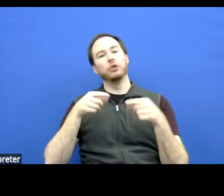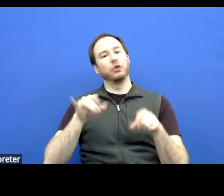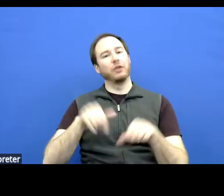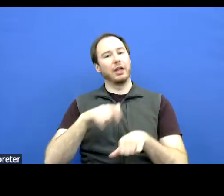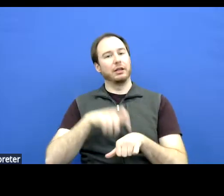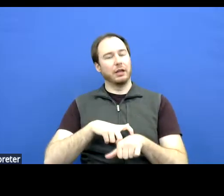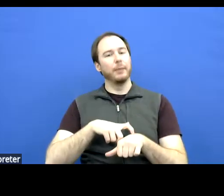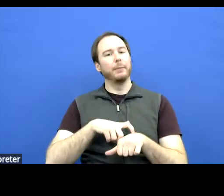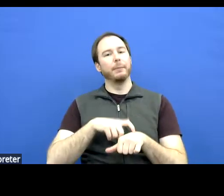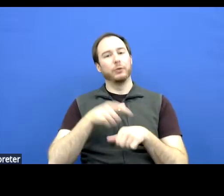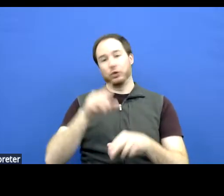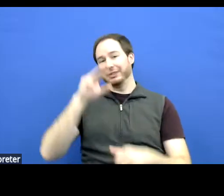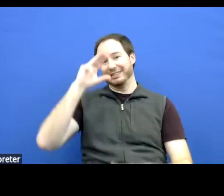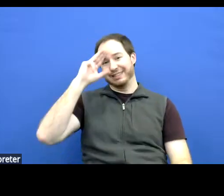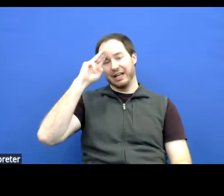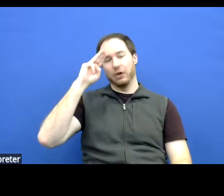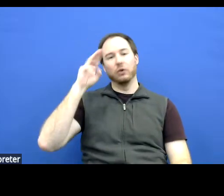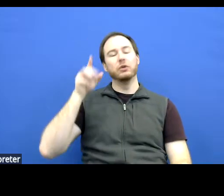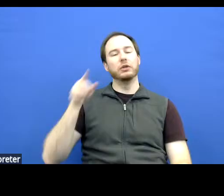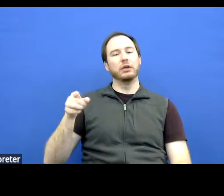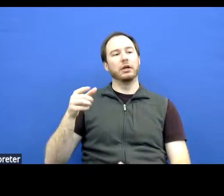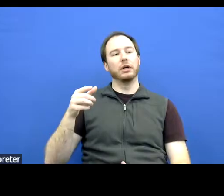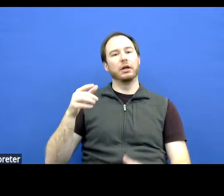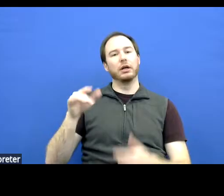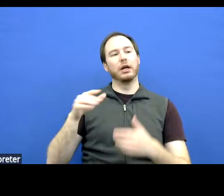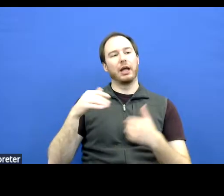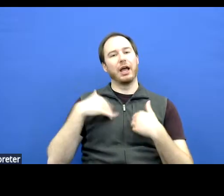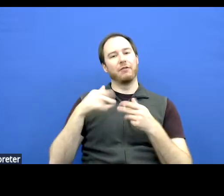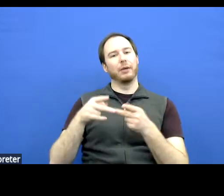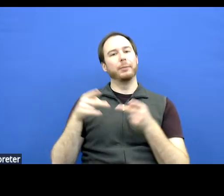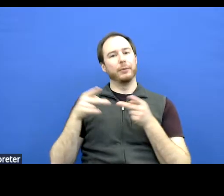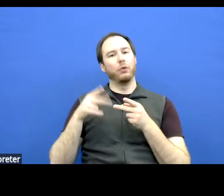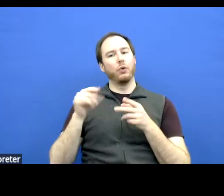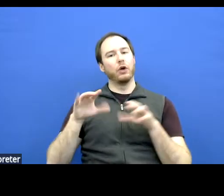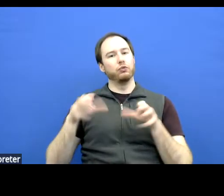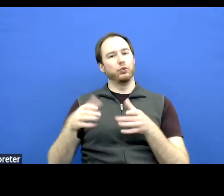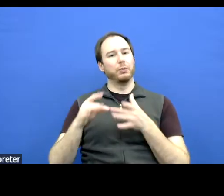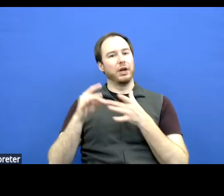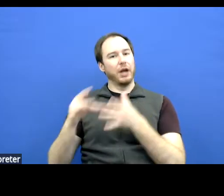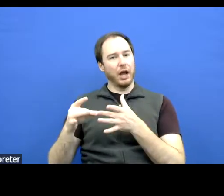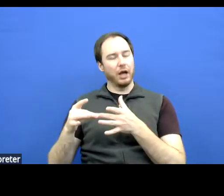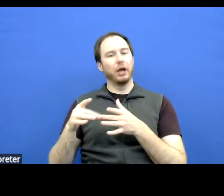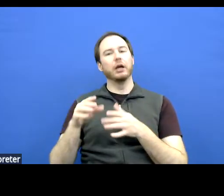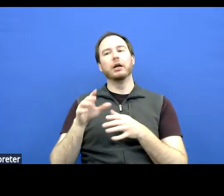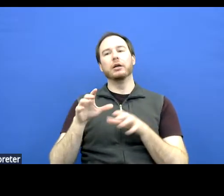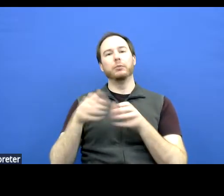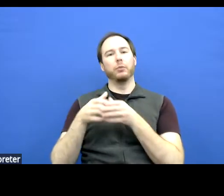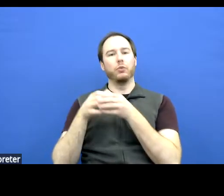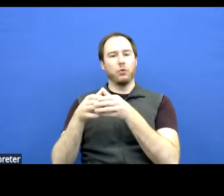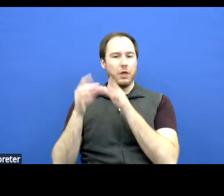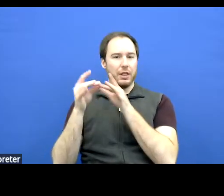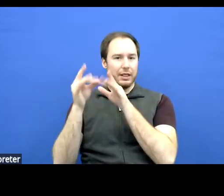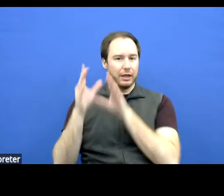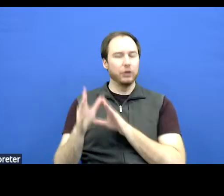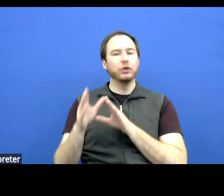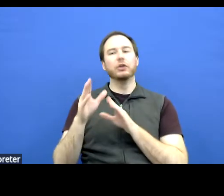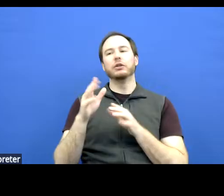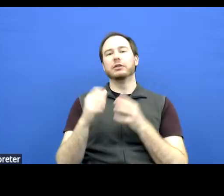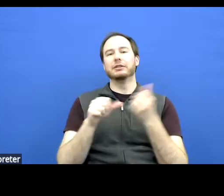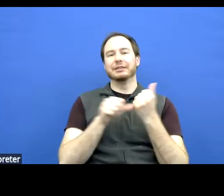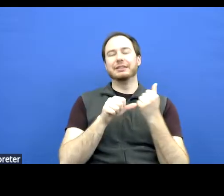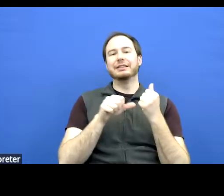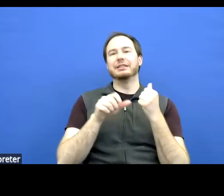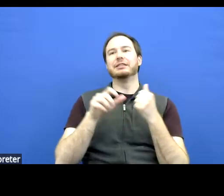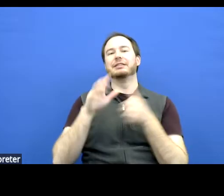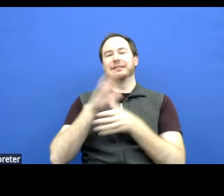time in Scouts, Ryan held the position of troop guide, patrol leader, assistant senior patrol